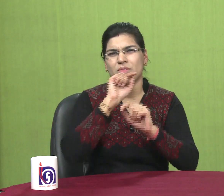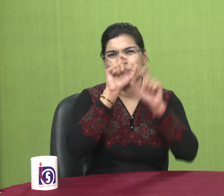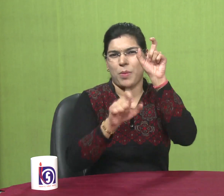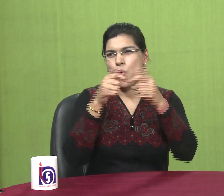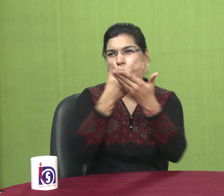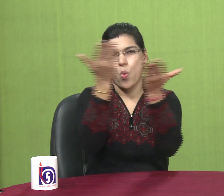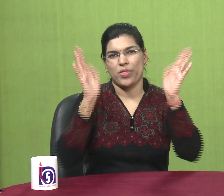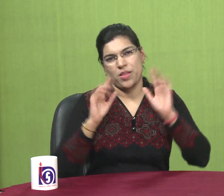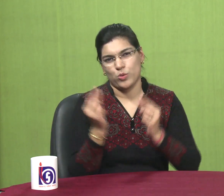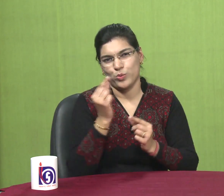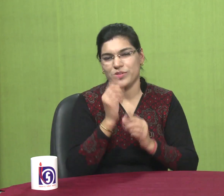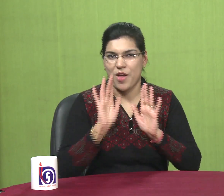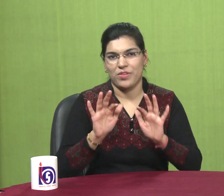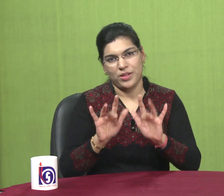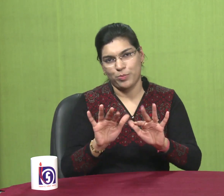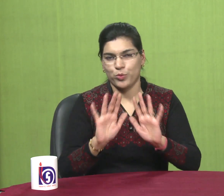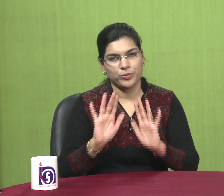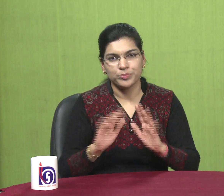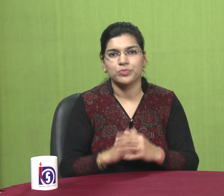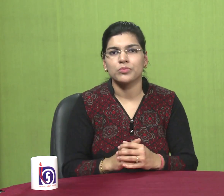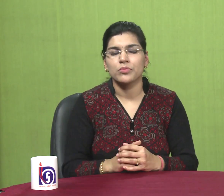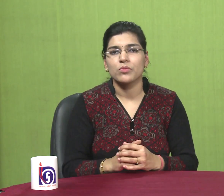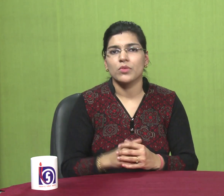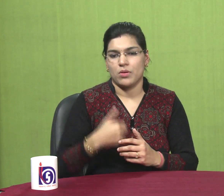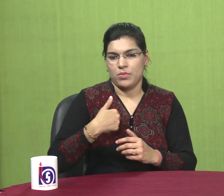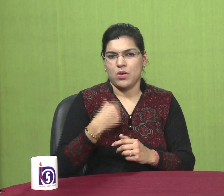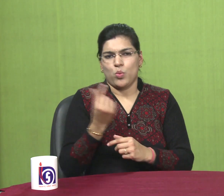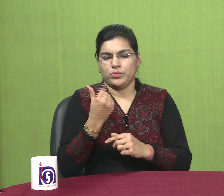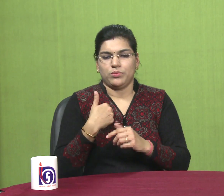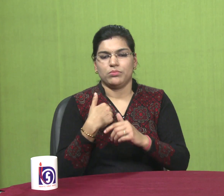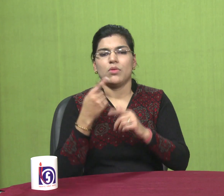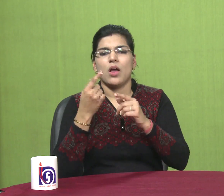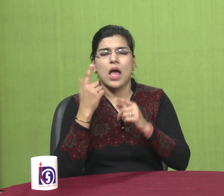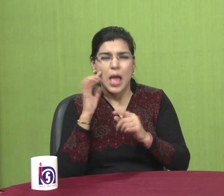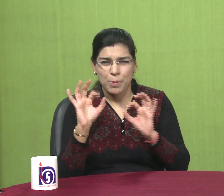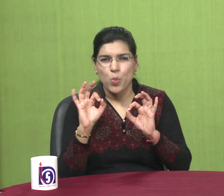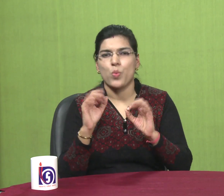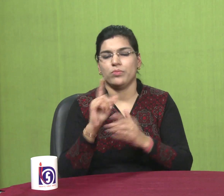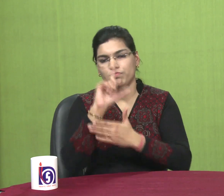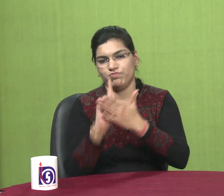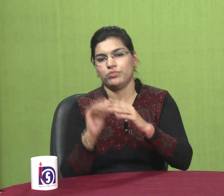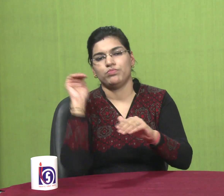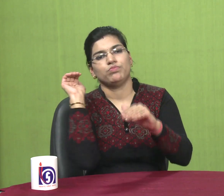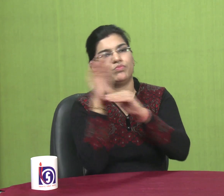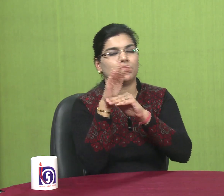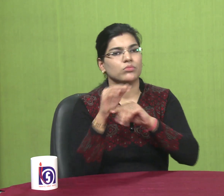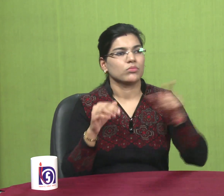other? The thing that characterizes the internet is how data are transferred from one computer to